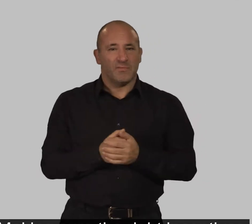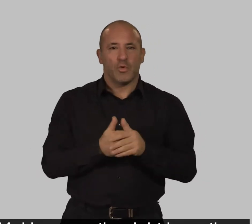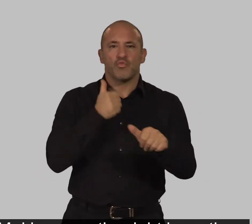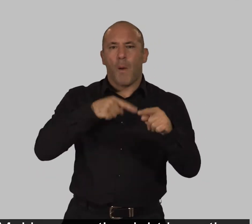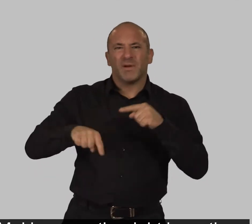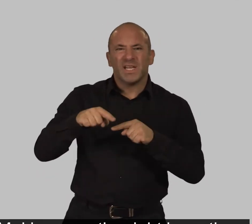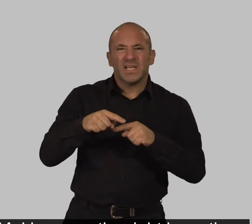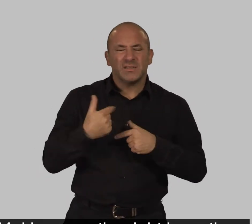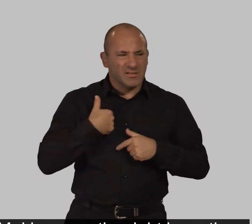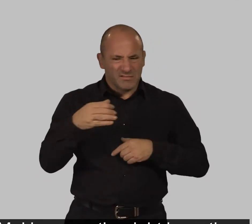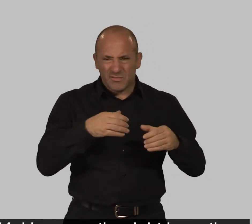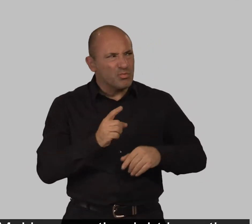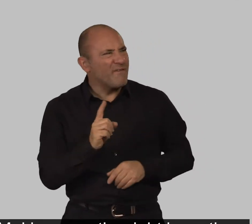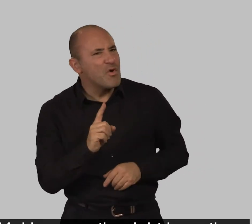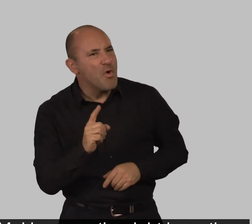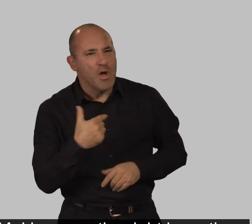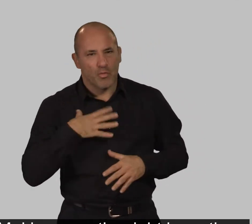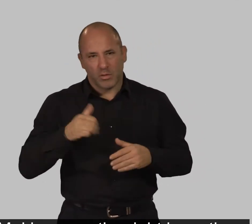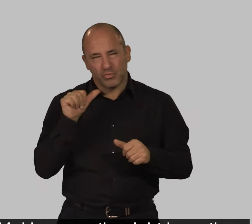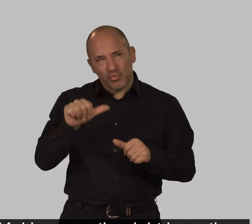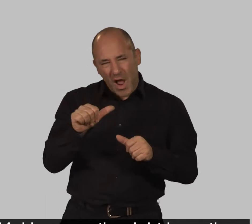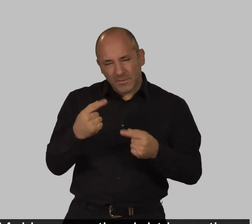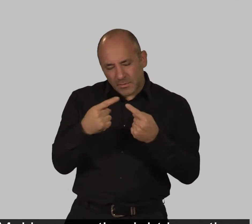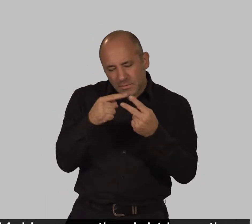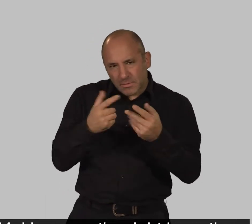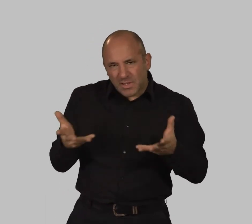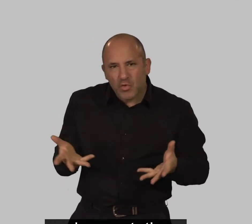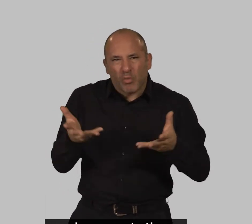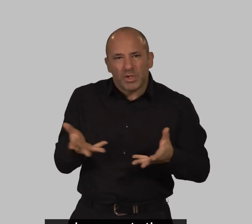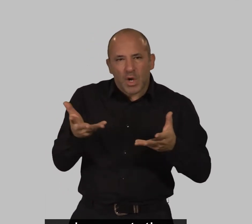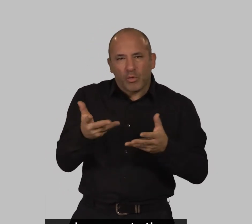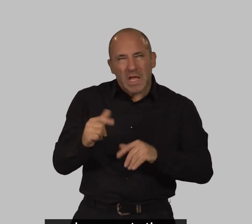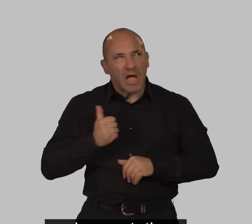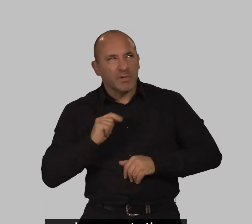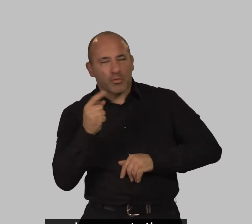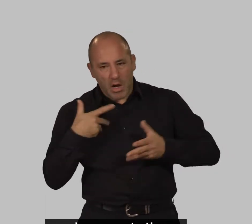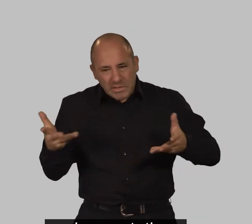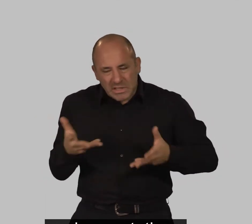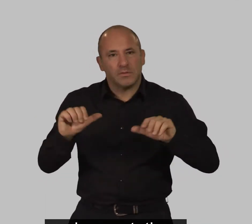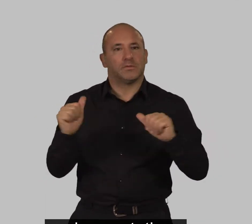making sure the right incentives and expectations are in place for employers.